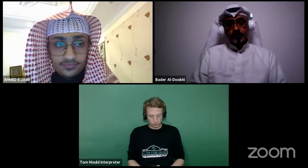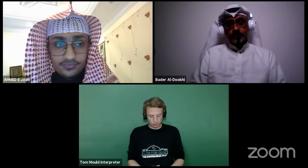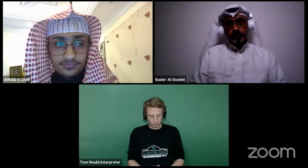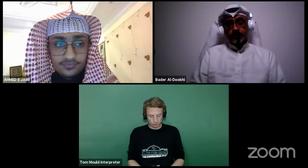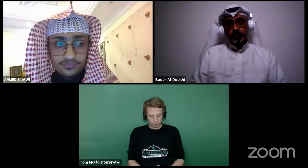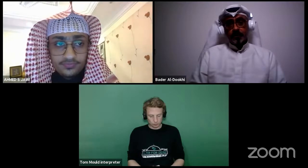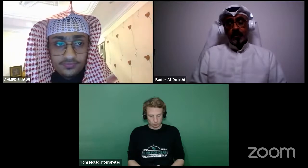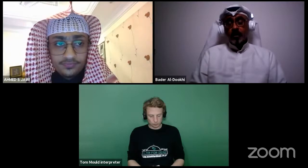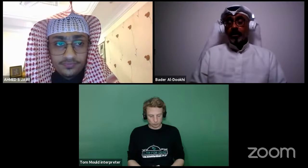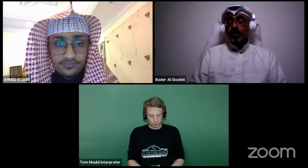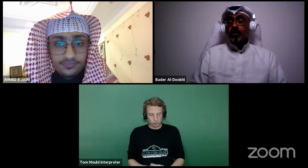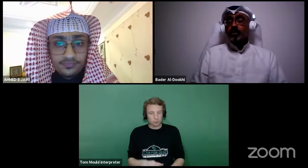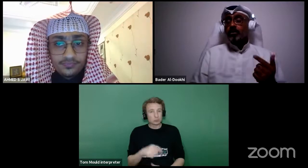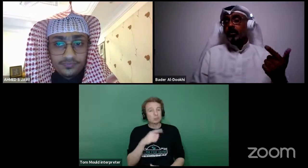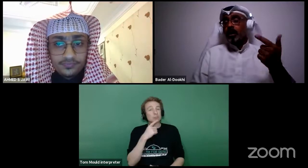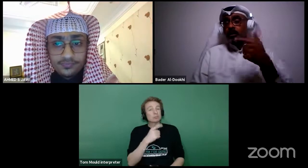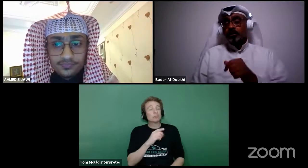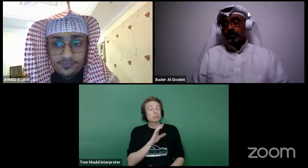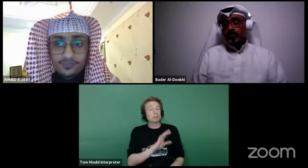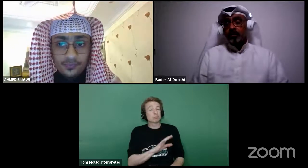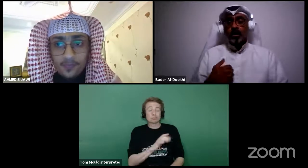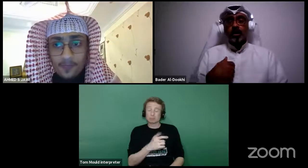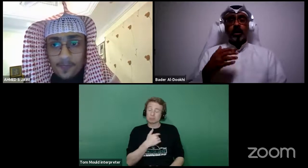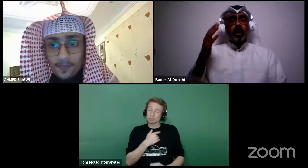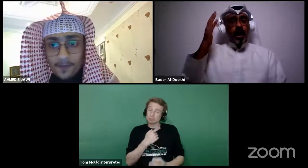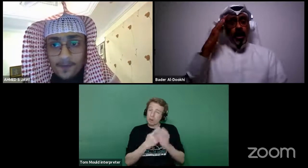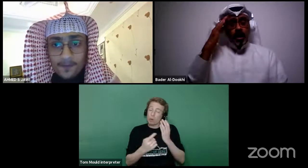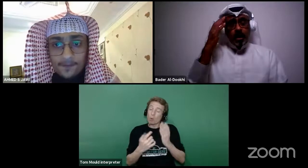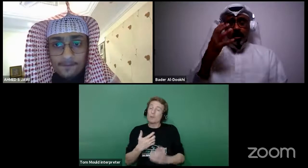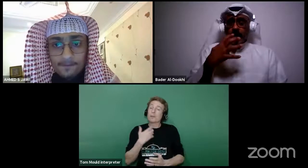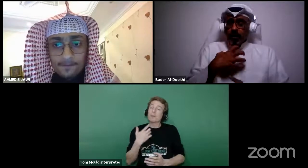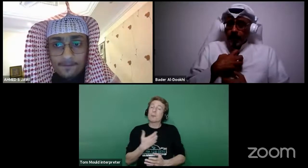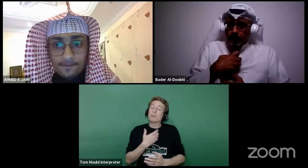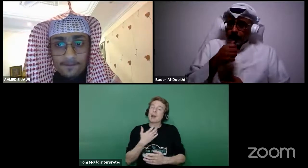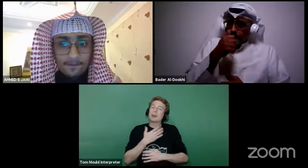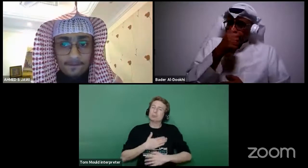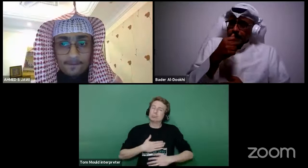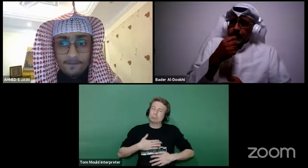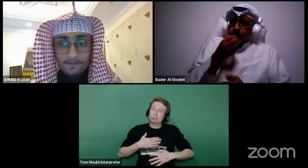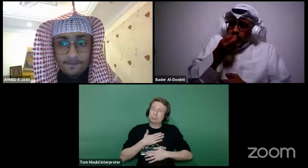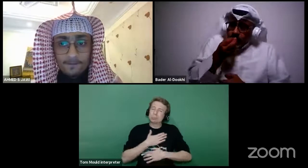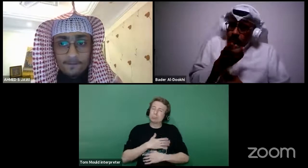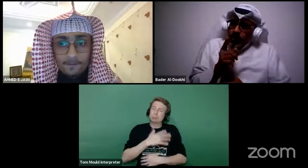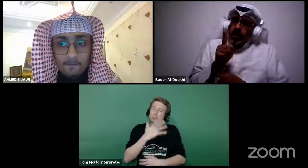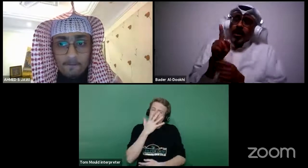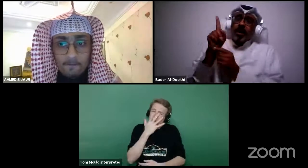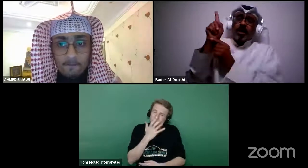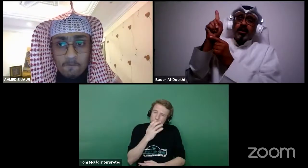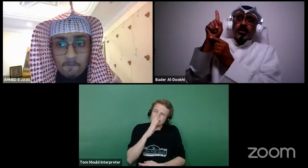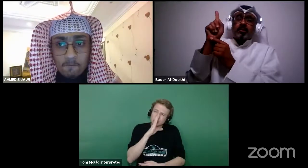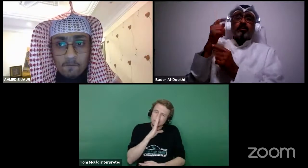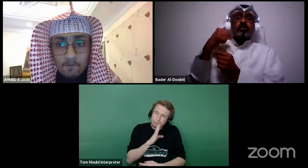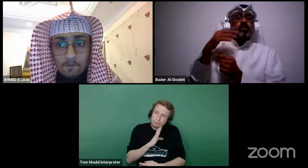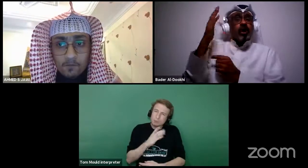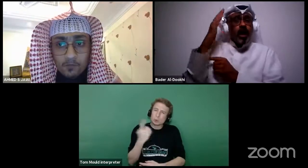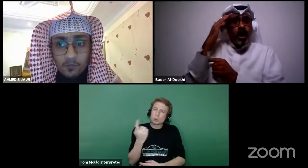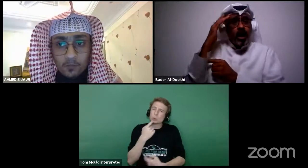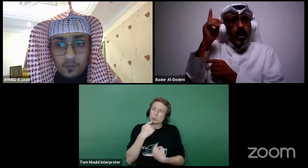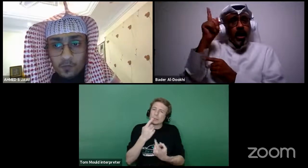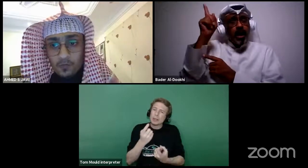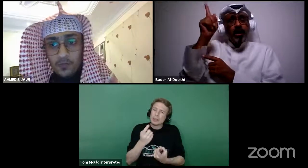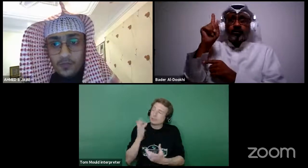He said, "I only complain of my grief and sorrow to Allah, and I know from Allah that which you do